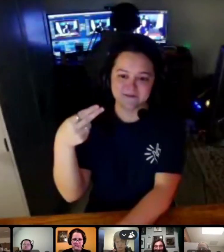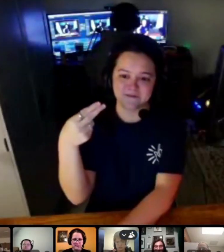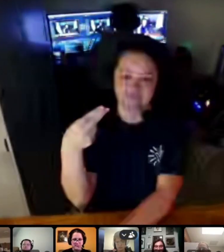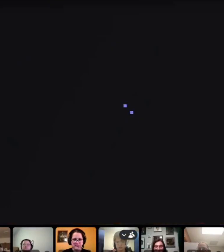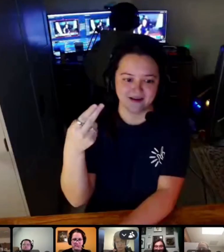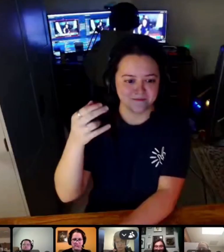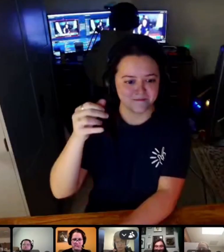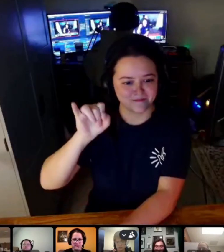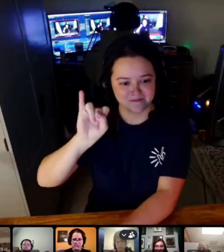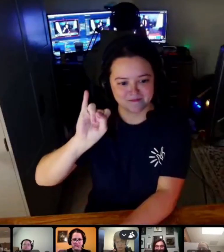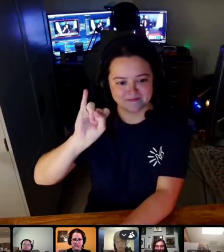I.